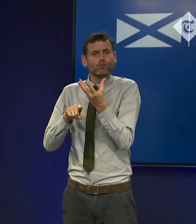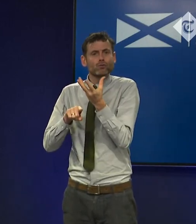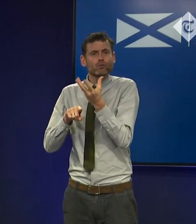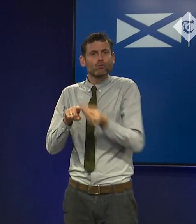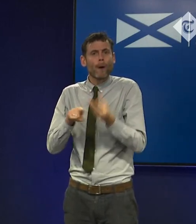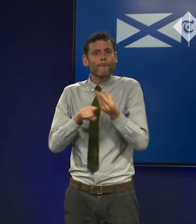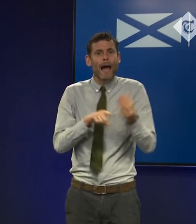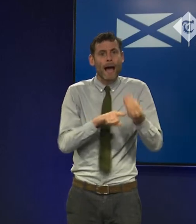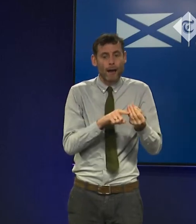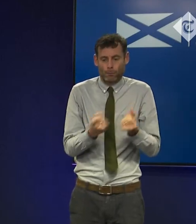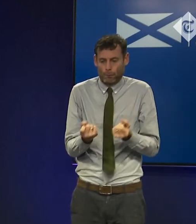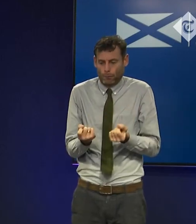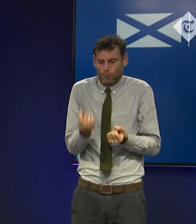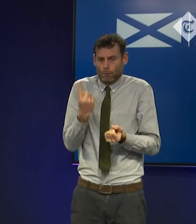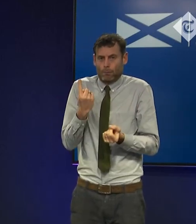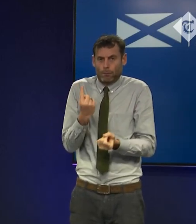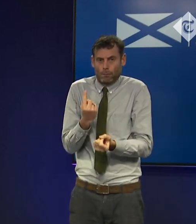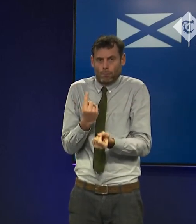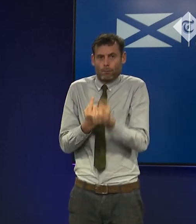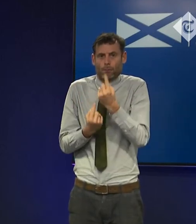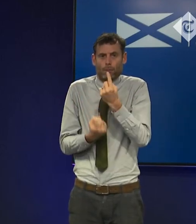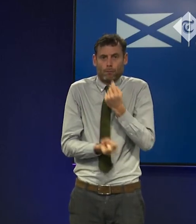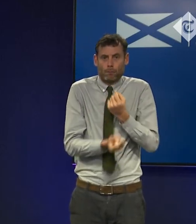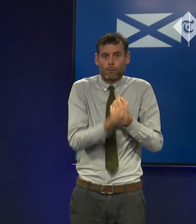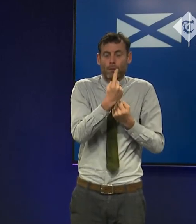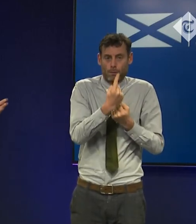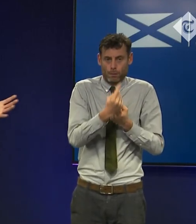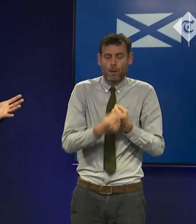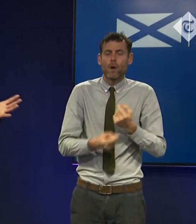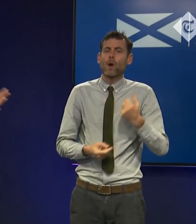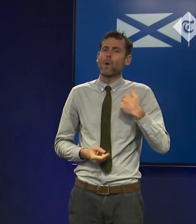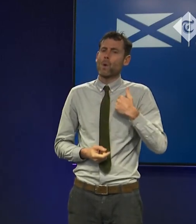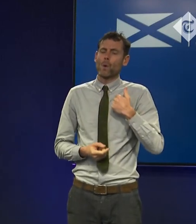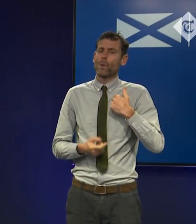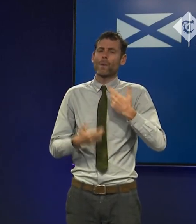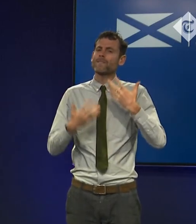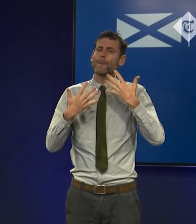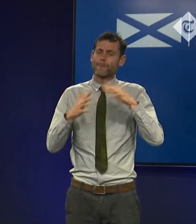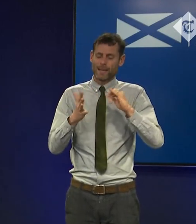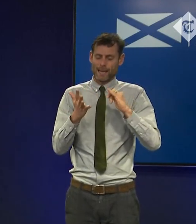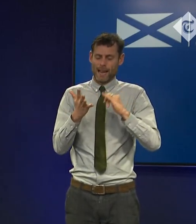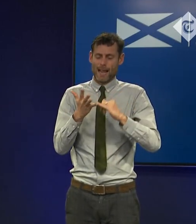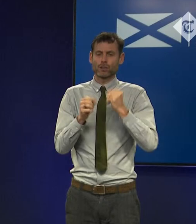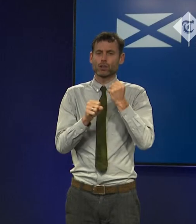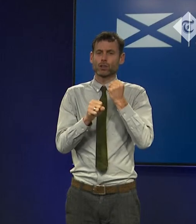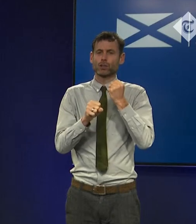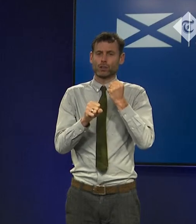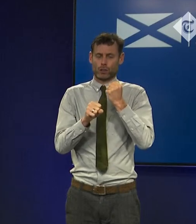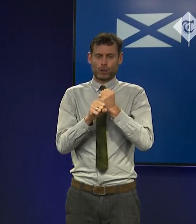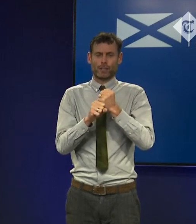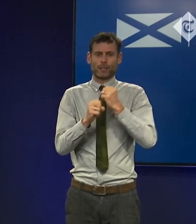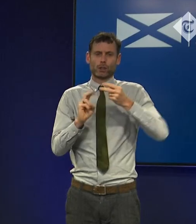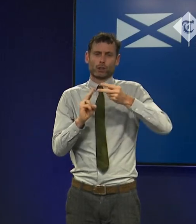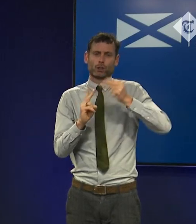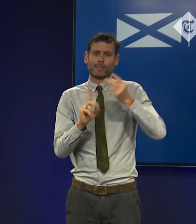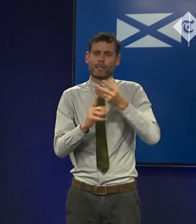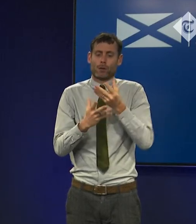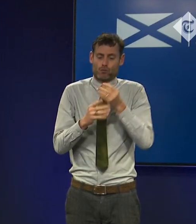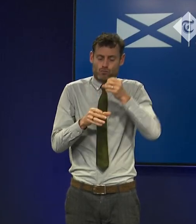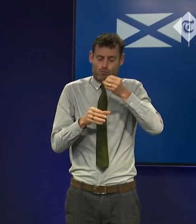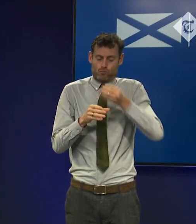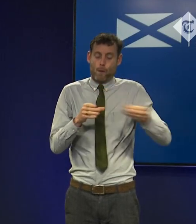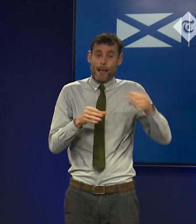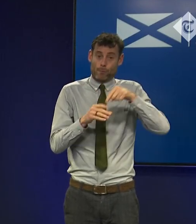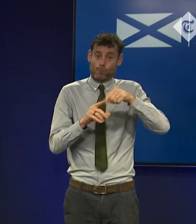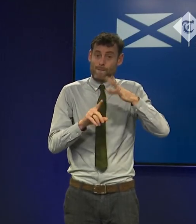again. Now, it's really important. We've seen S gene dropout cases even when Delta was dominant. We still get sporadic cases